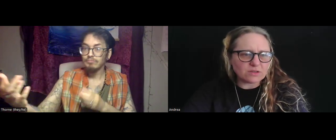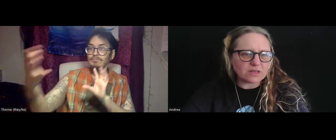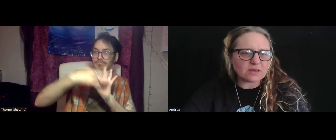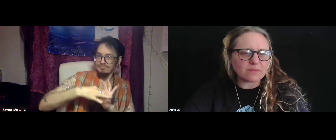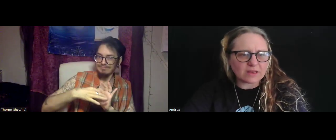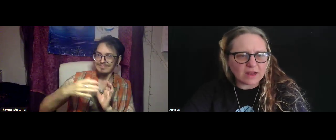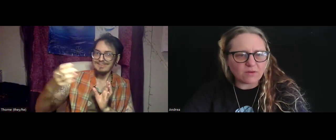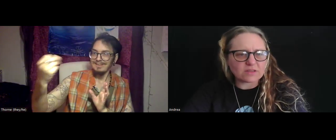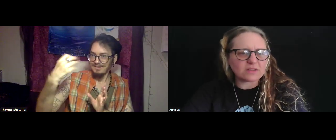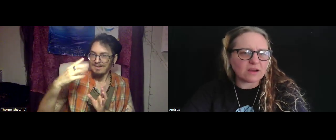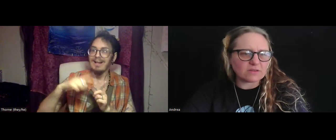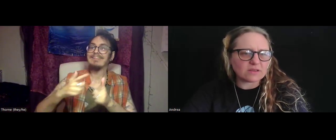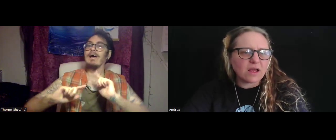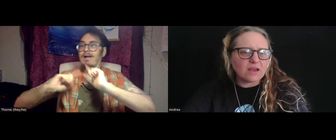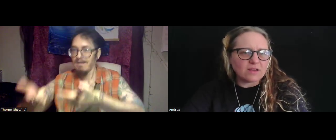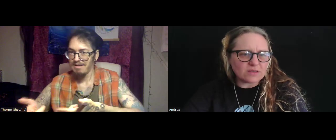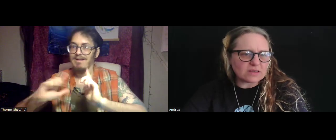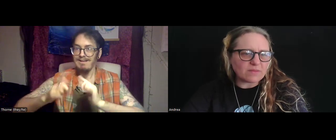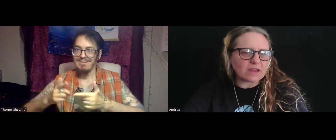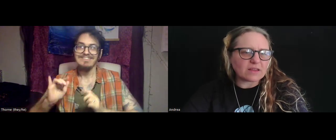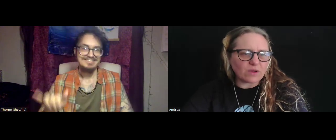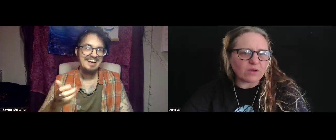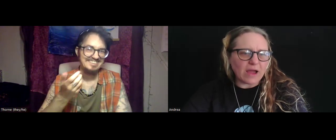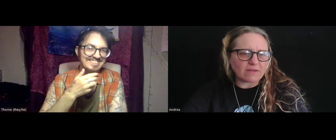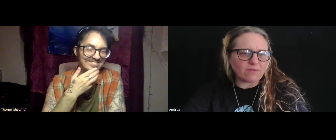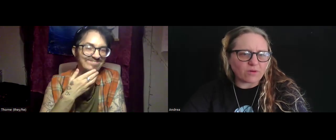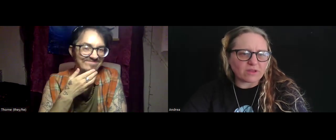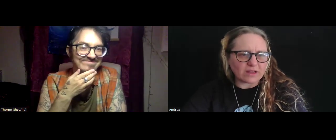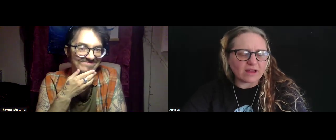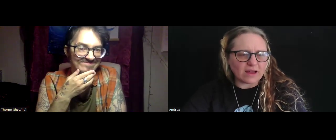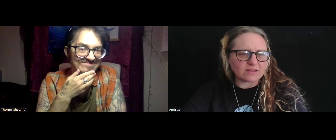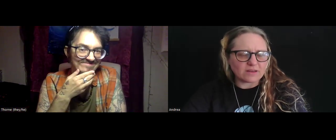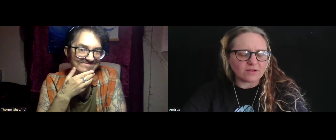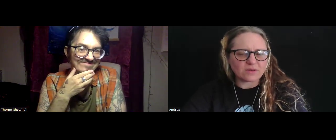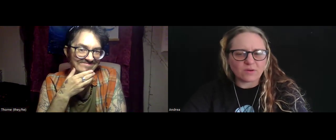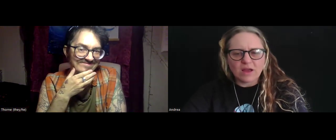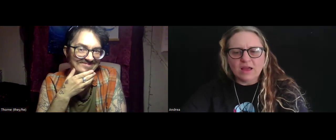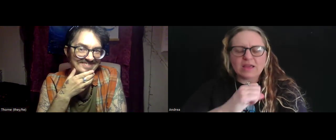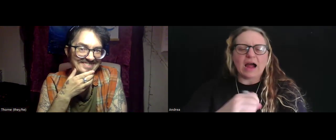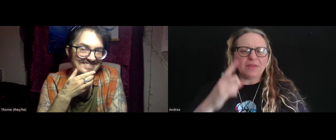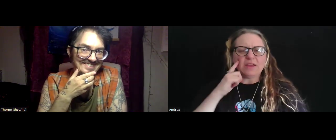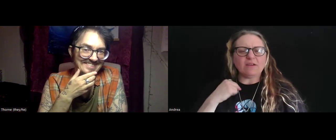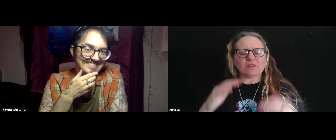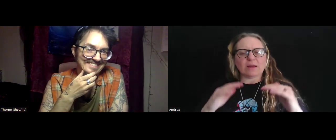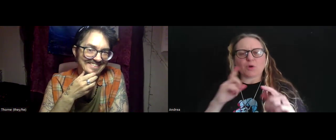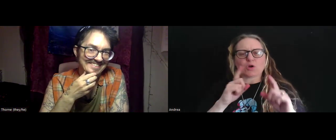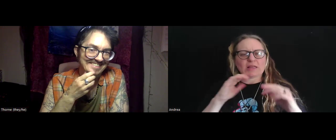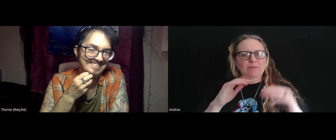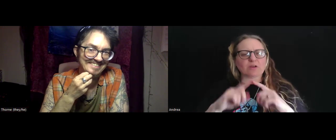say something? Now it's you say something and then we go back and forth like that, So yeah, I think of Mercury and Libra as